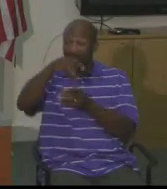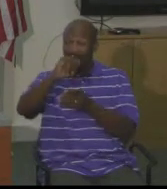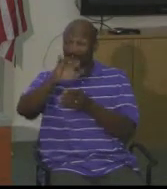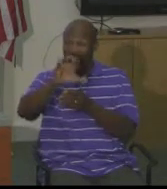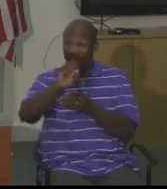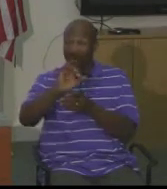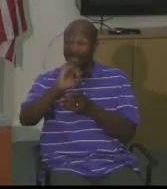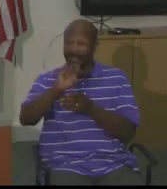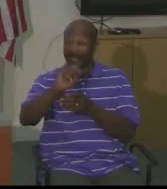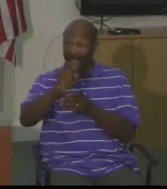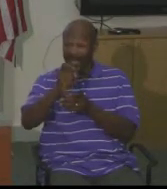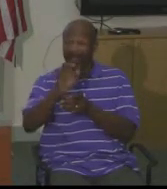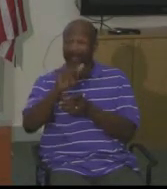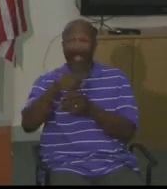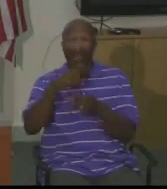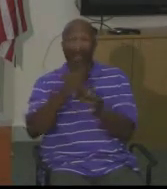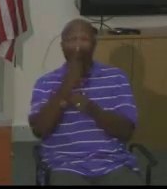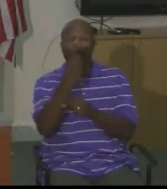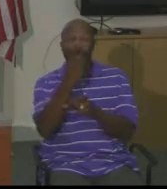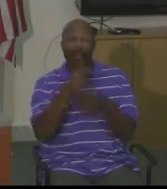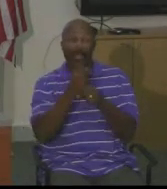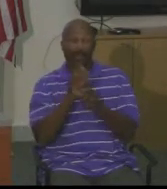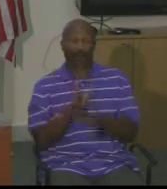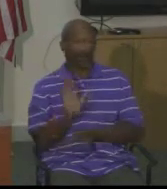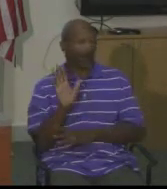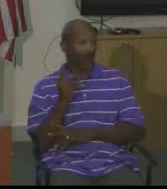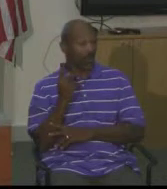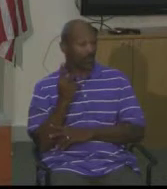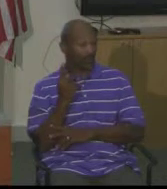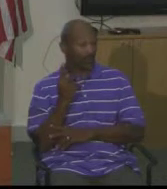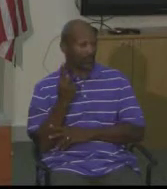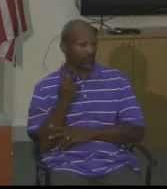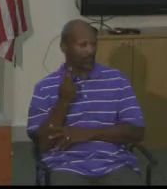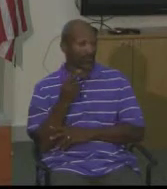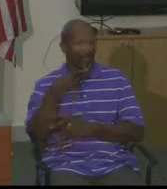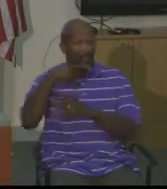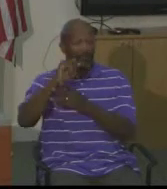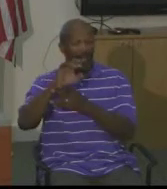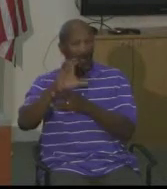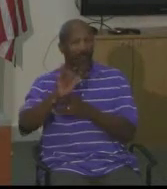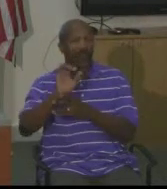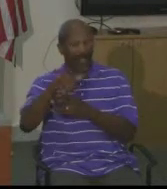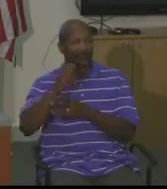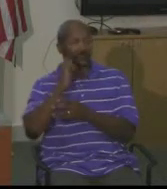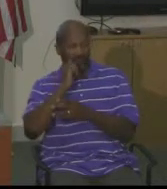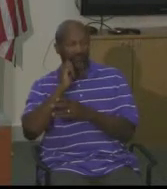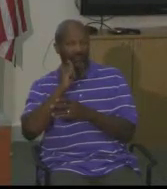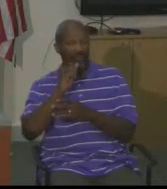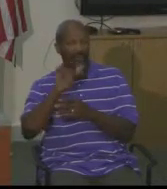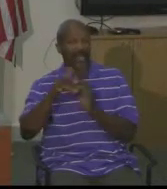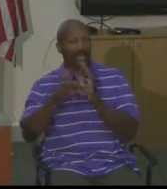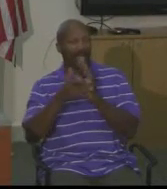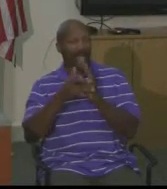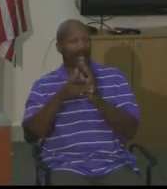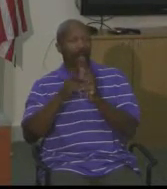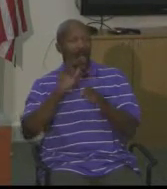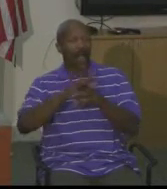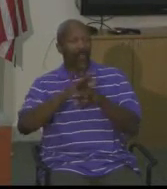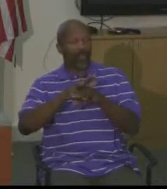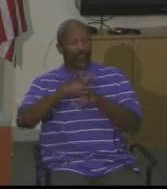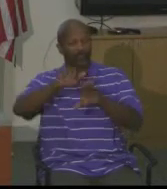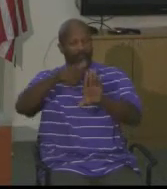ITX is only made by one manufacturer. Pico ATX is a standard that technically would go on the back of a hard